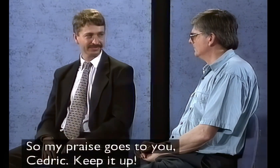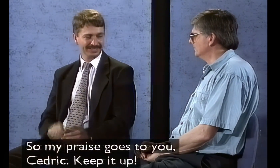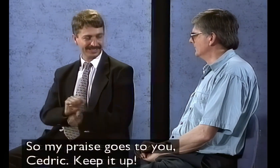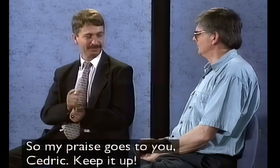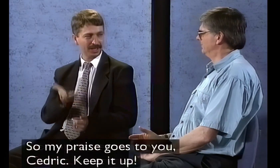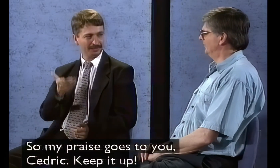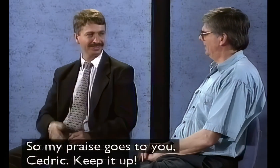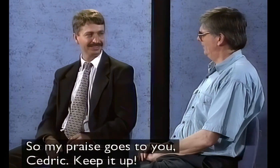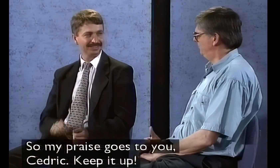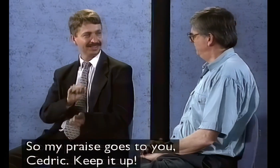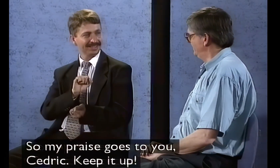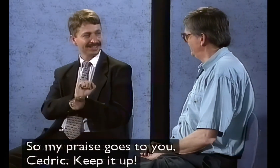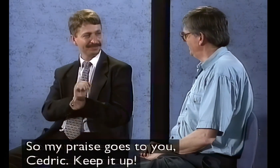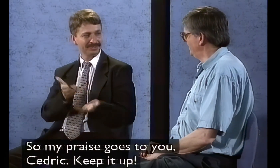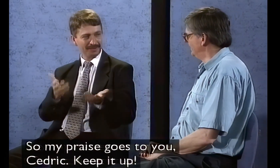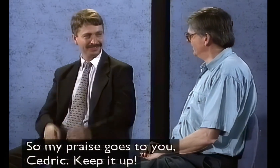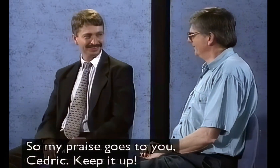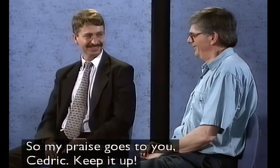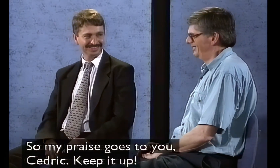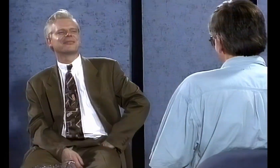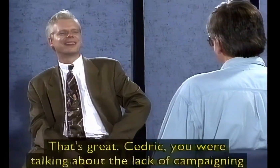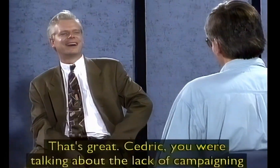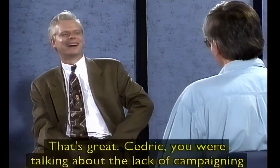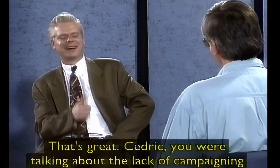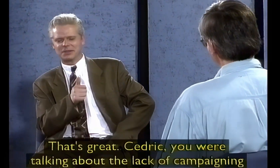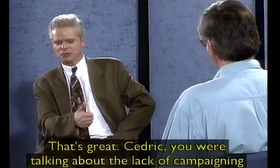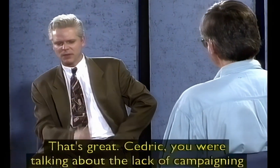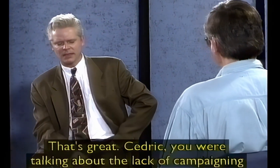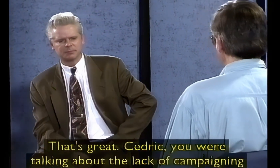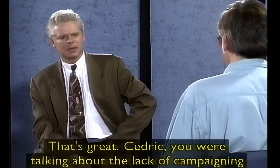my praise go to you, Cedric. Keep it up, keep it up. Oh, that's great.